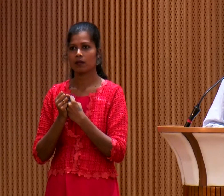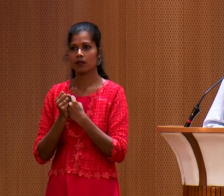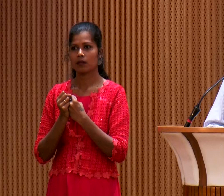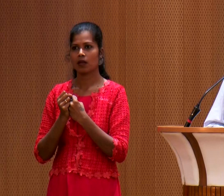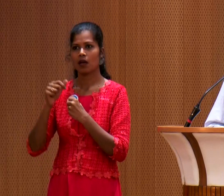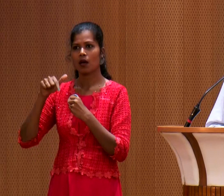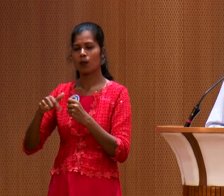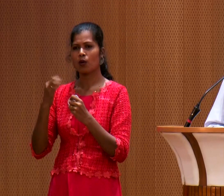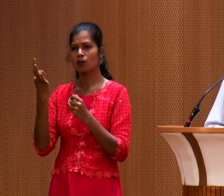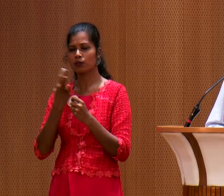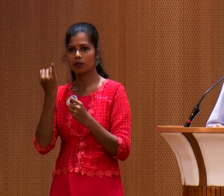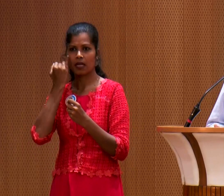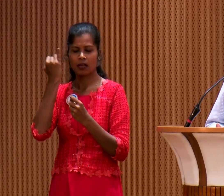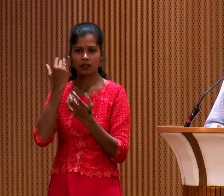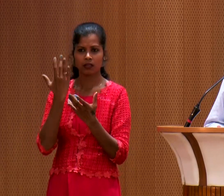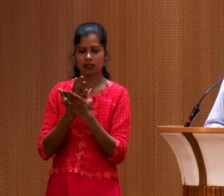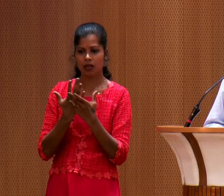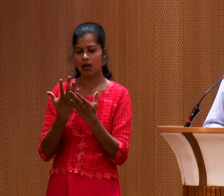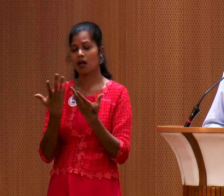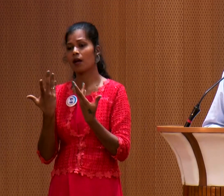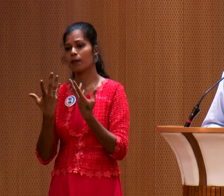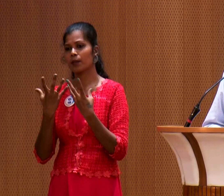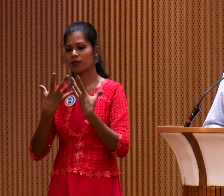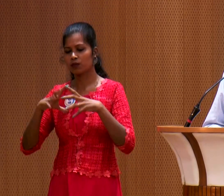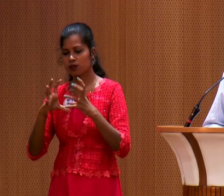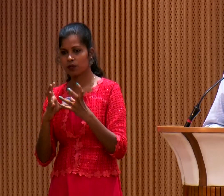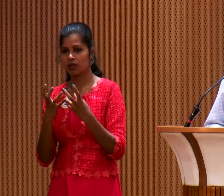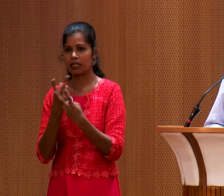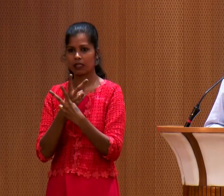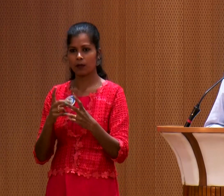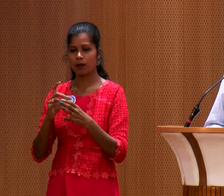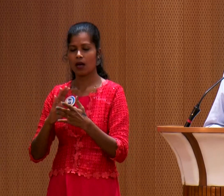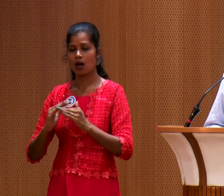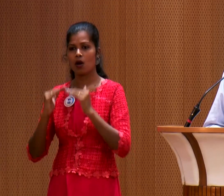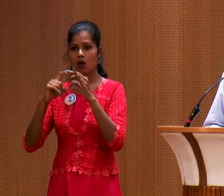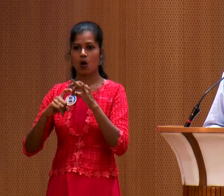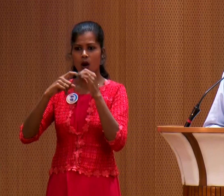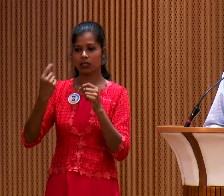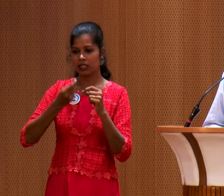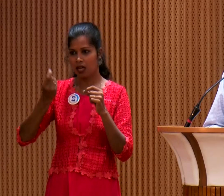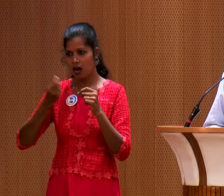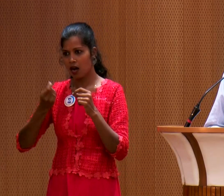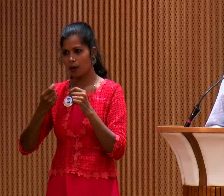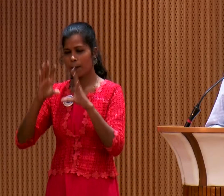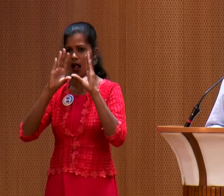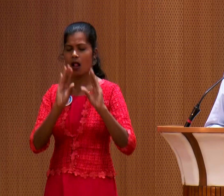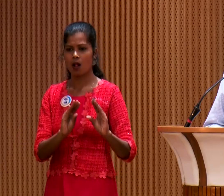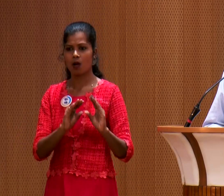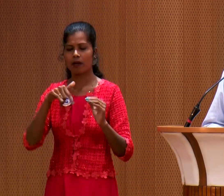Today's modern machines need high quality yarn that is totally lacking in our